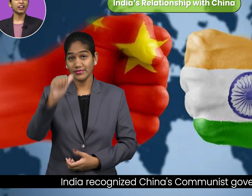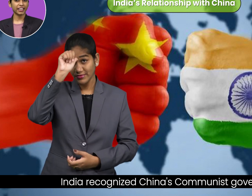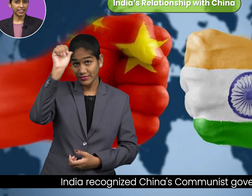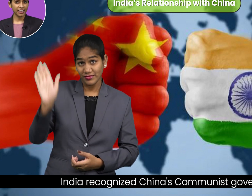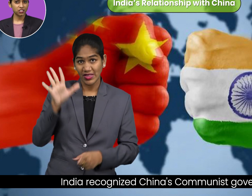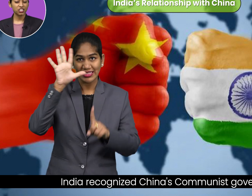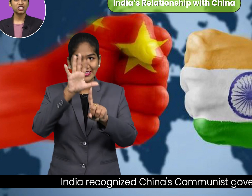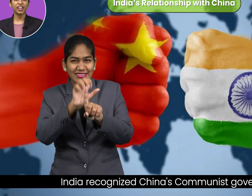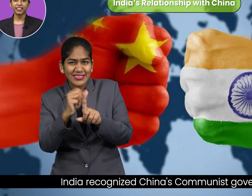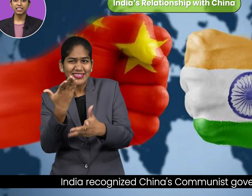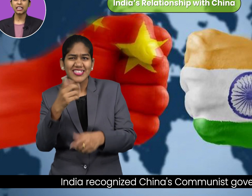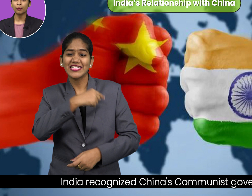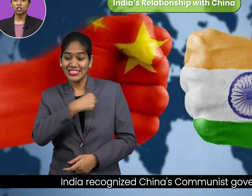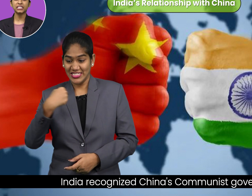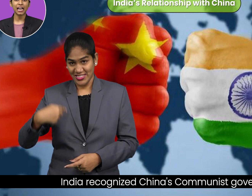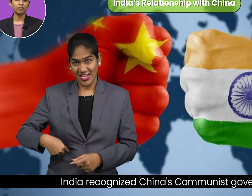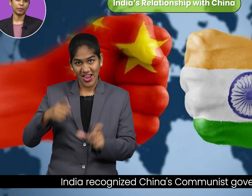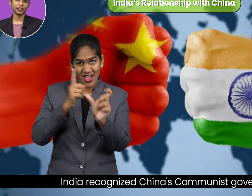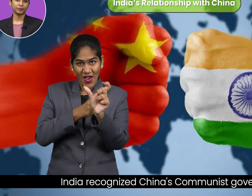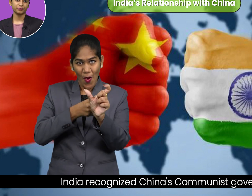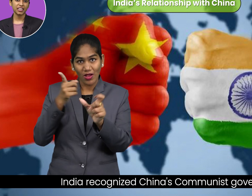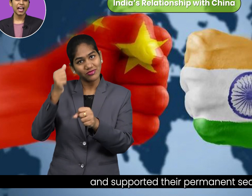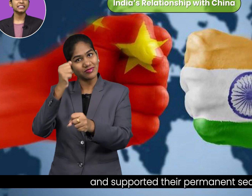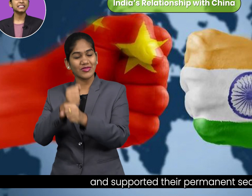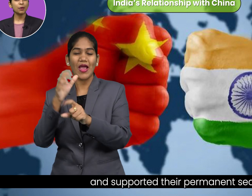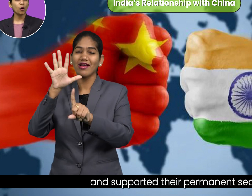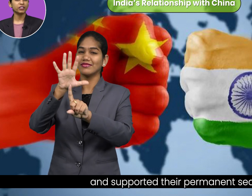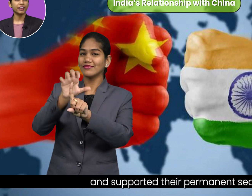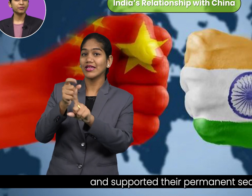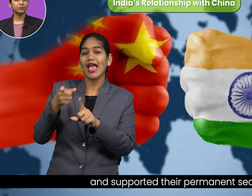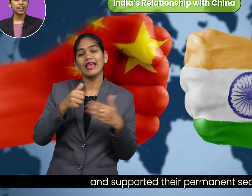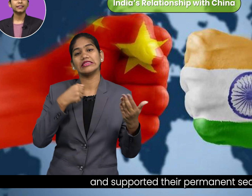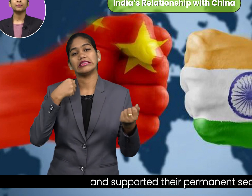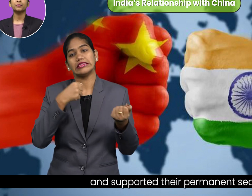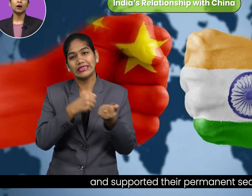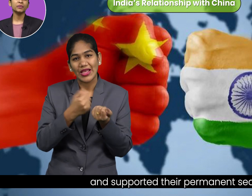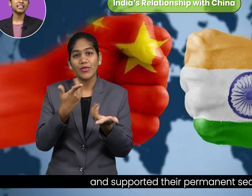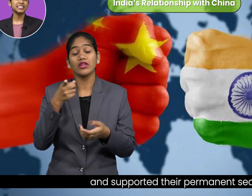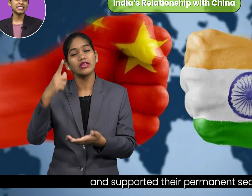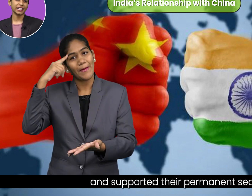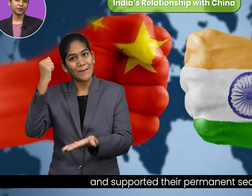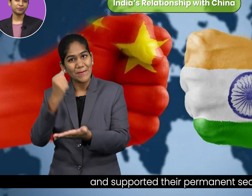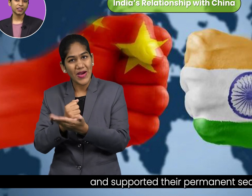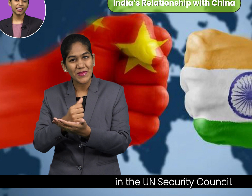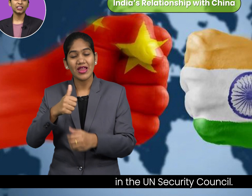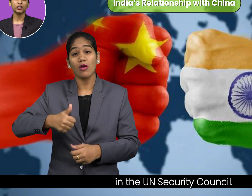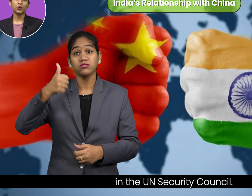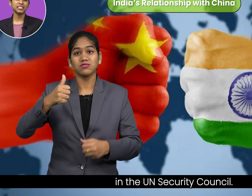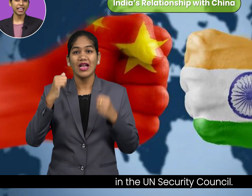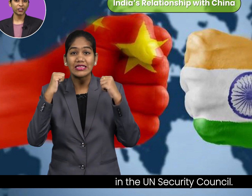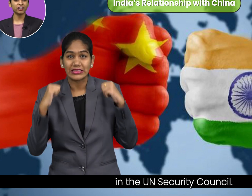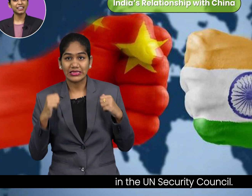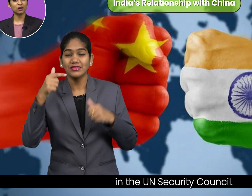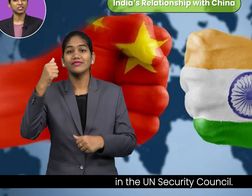India recognized China's communist government and supported their permanent seat in the